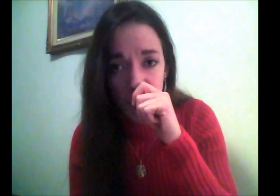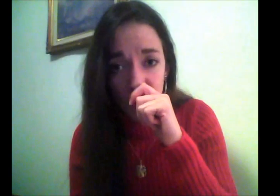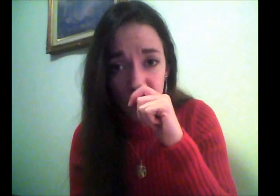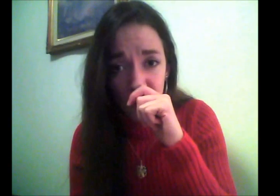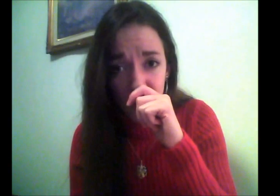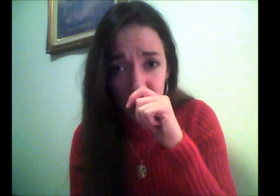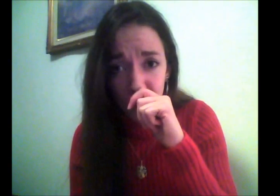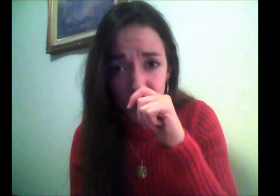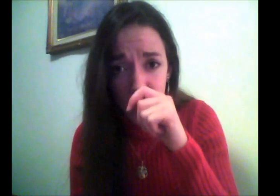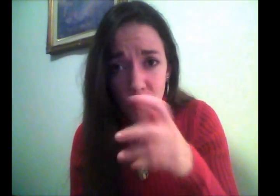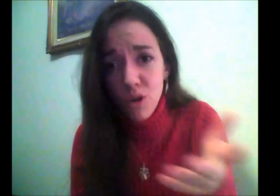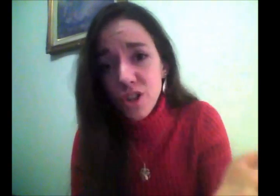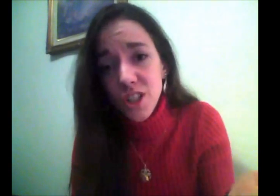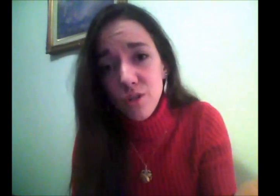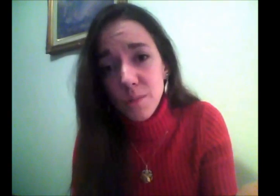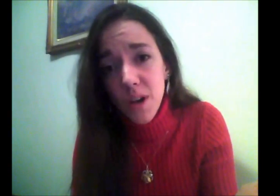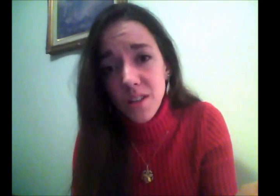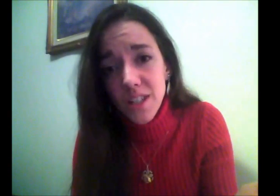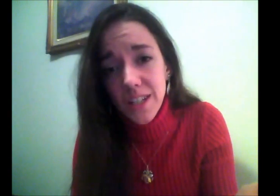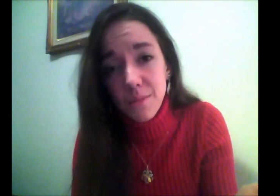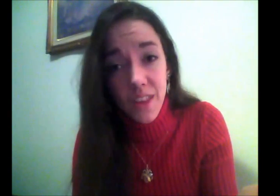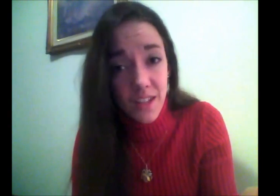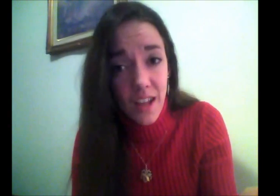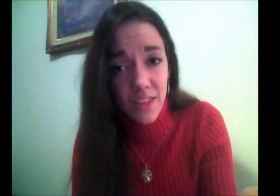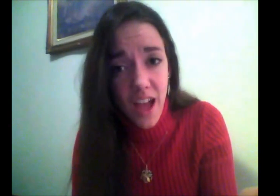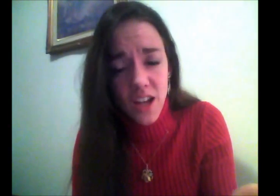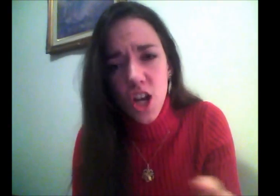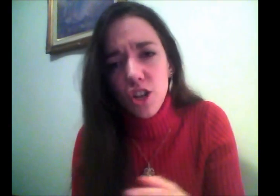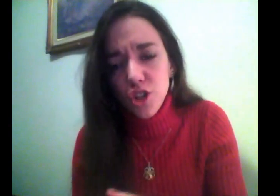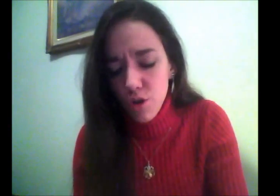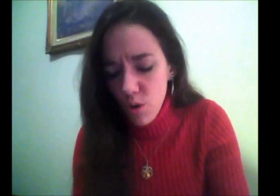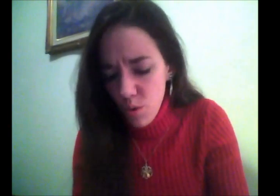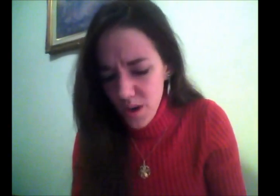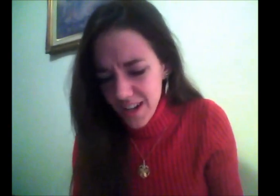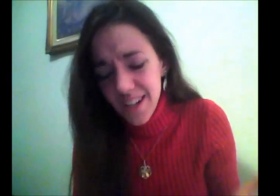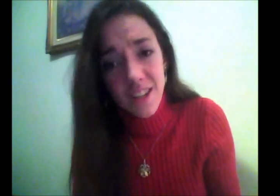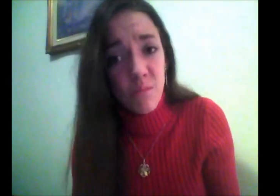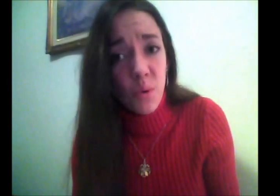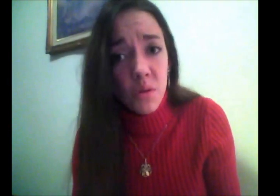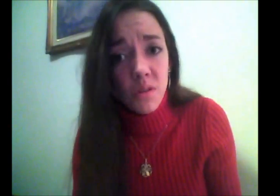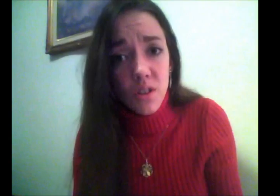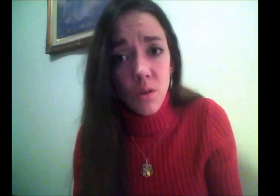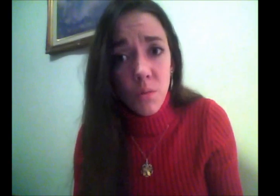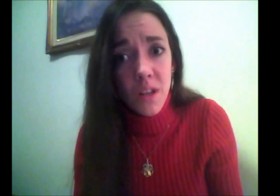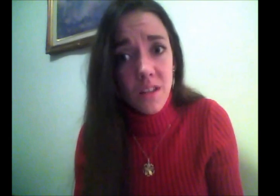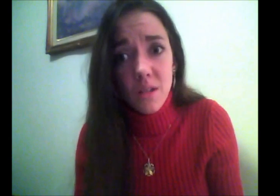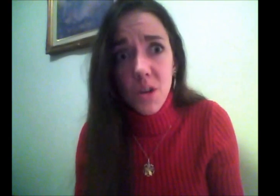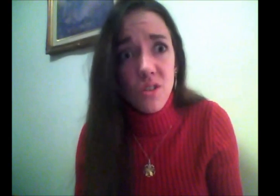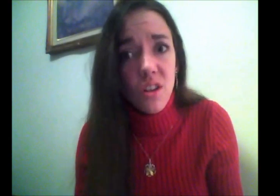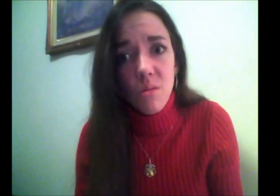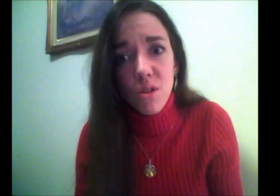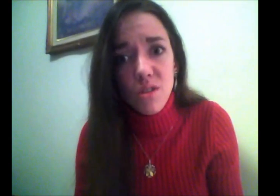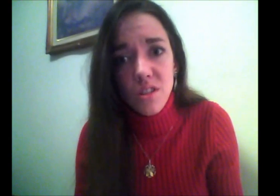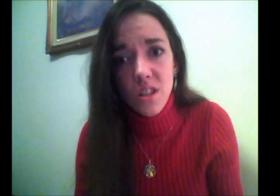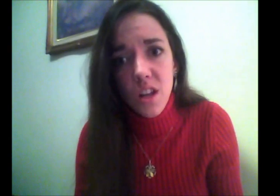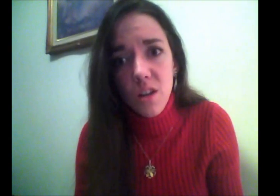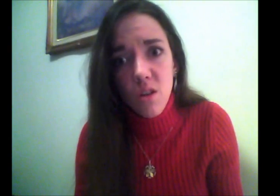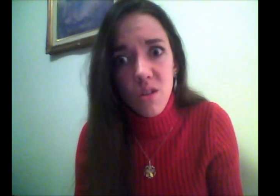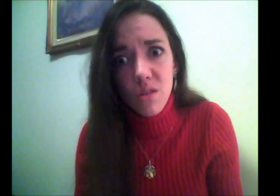medical field, emergency response teams, things like that. So, and it is important, because especially in an emergency, it really